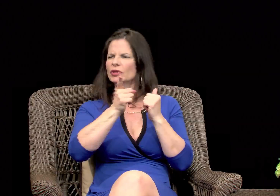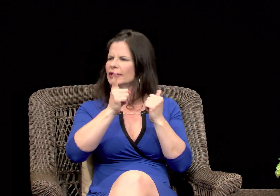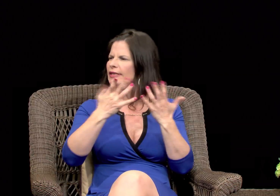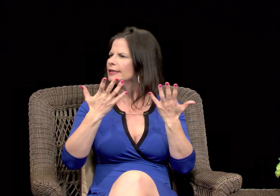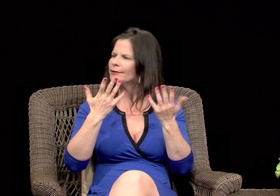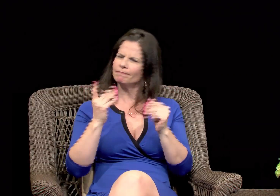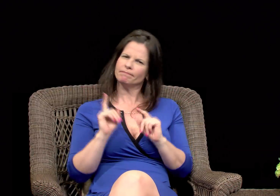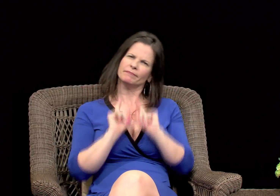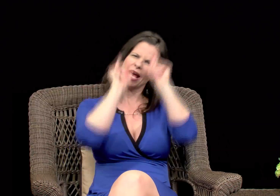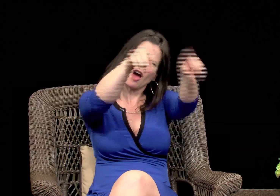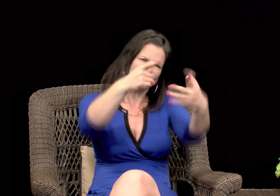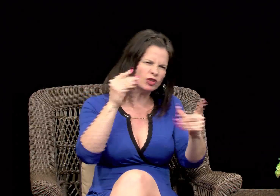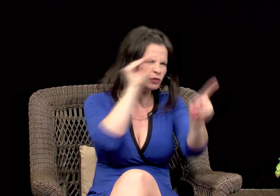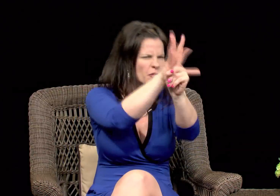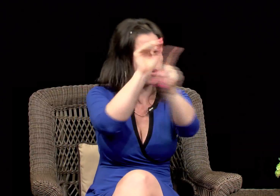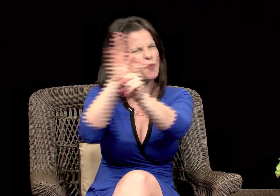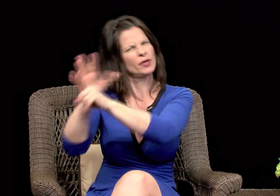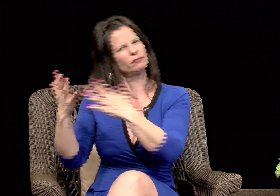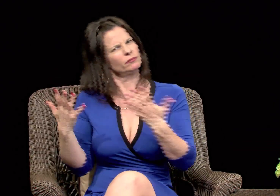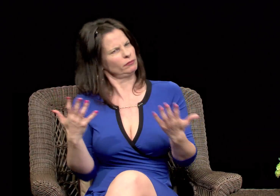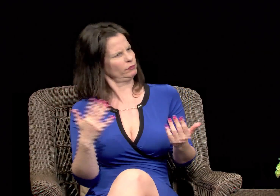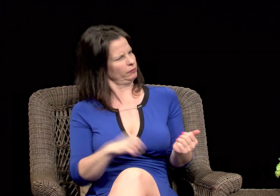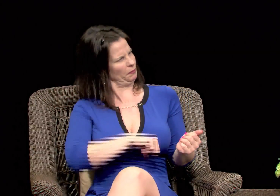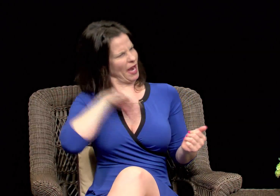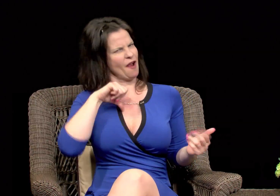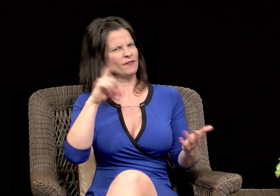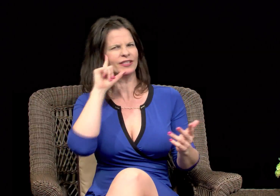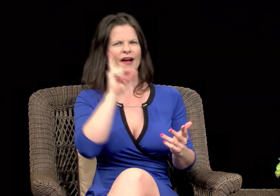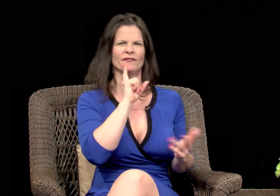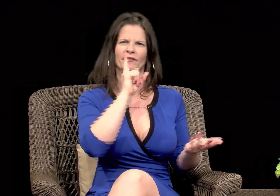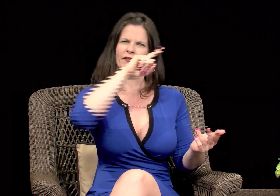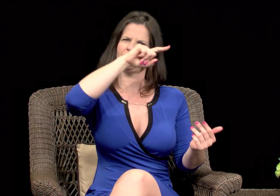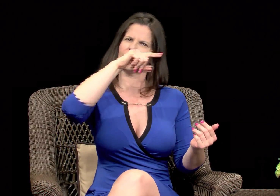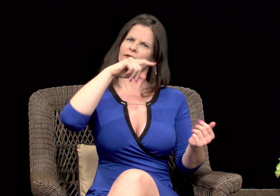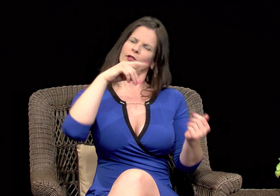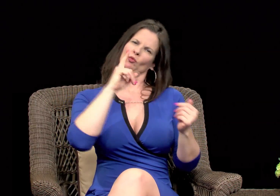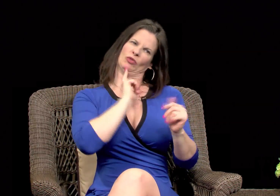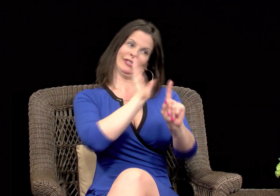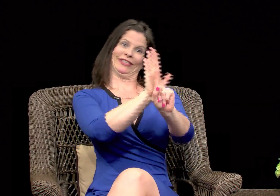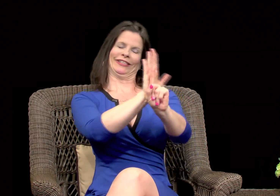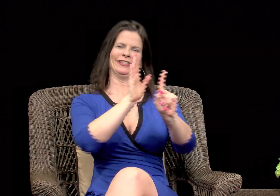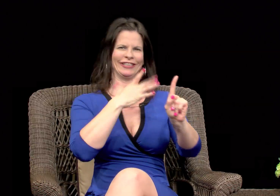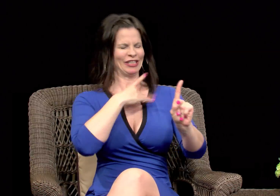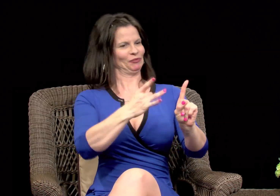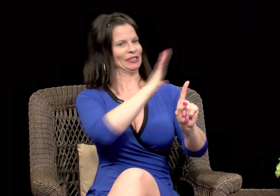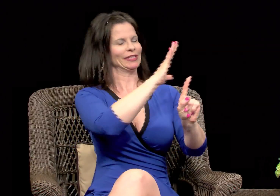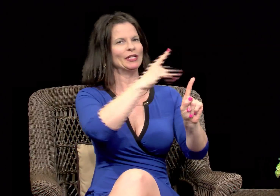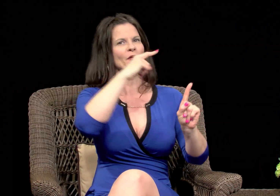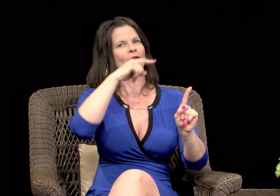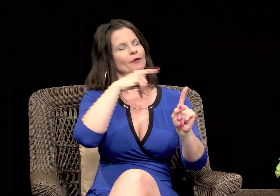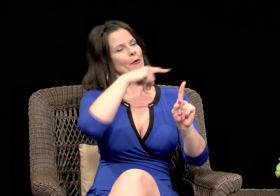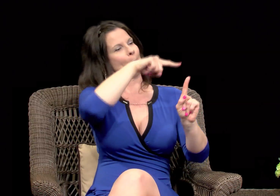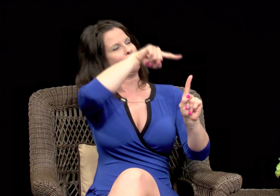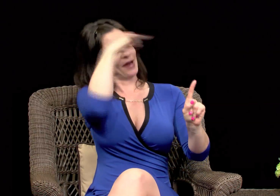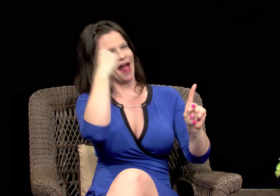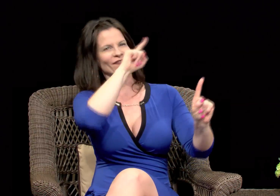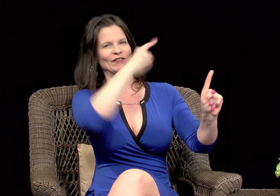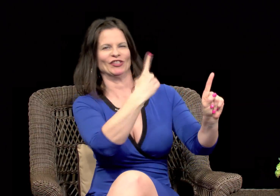Sign Language. She goes out and exposes deaf people to